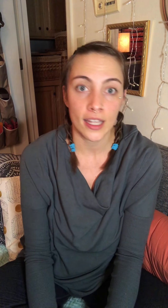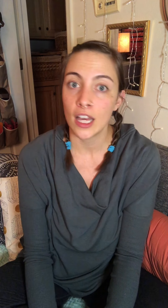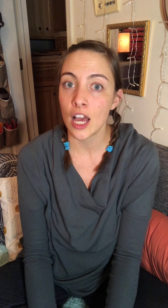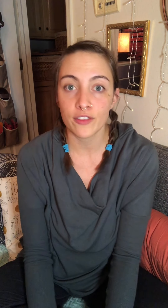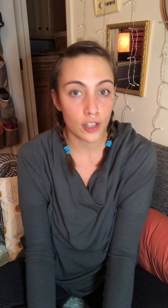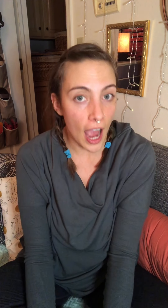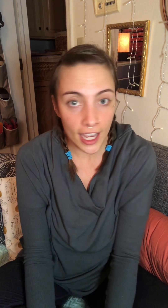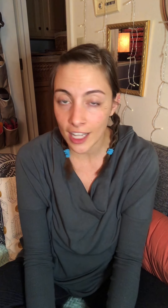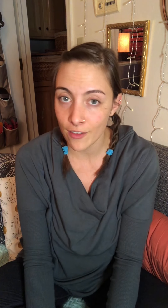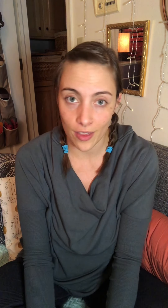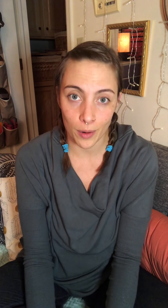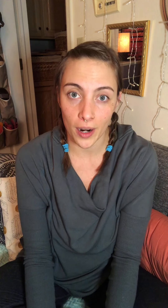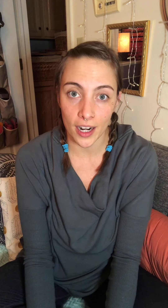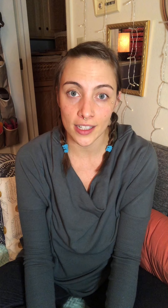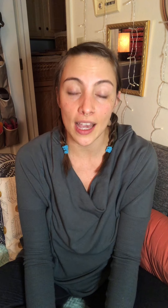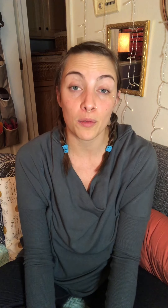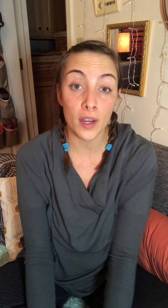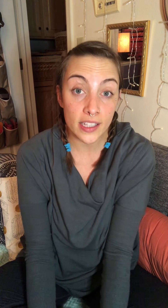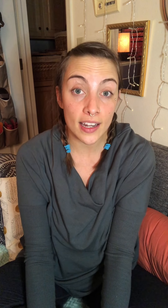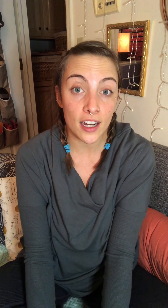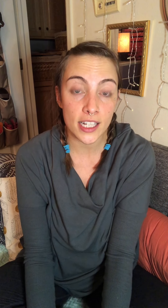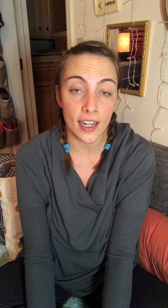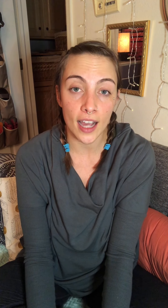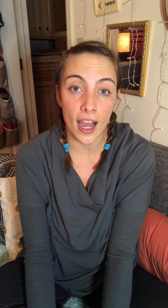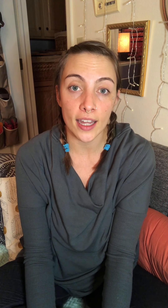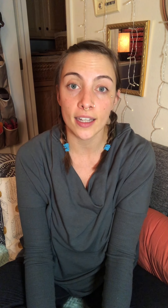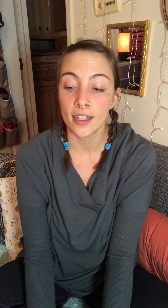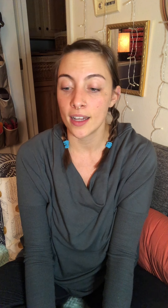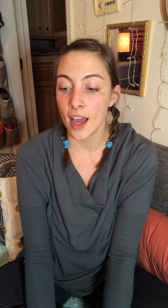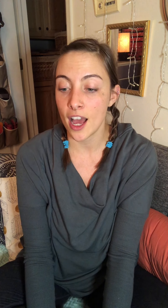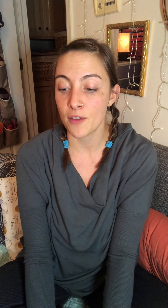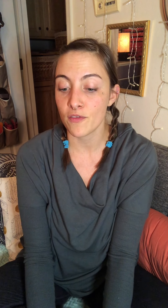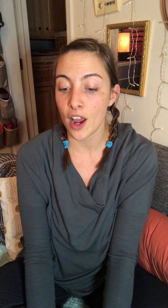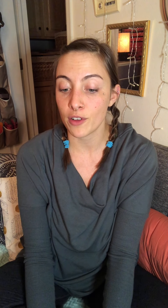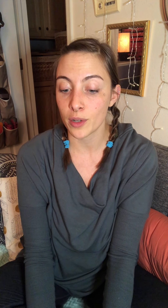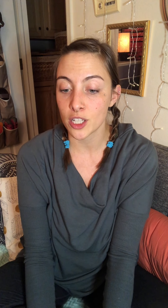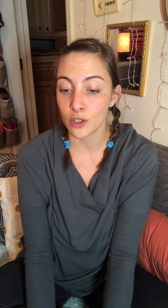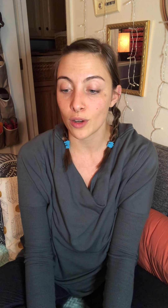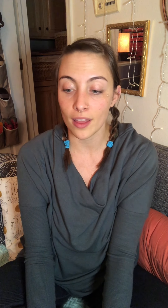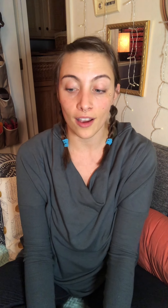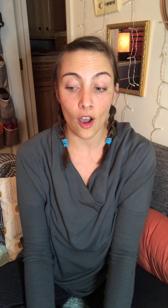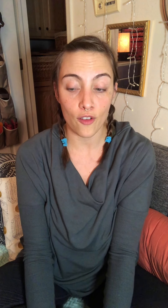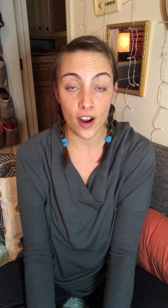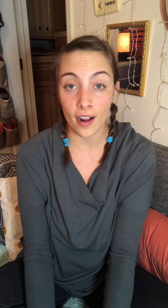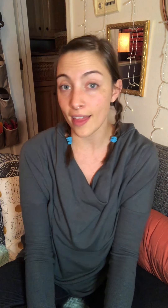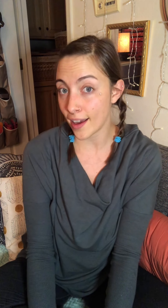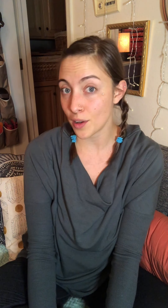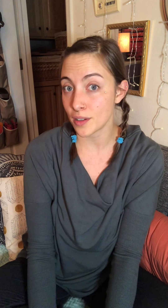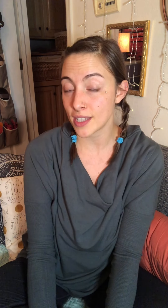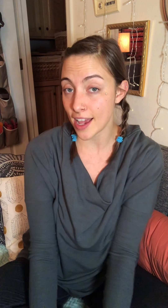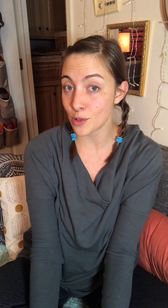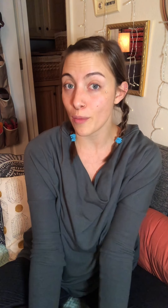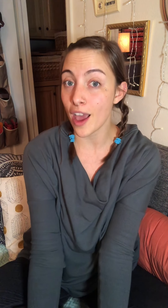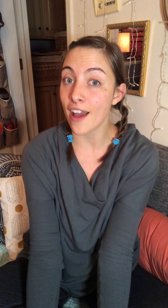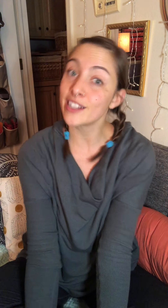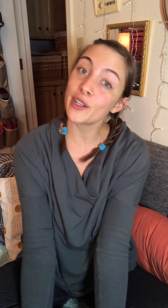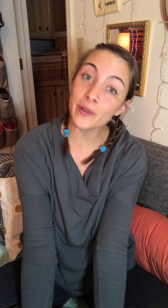a variety of other words. I will send out a study guide for everyone to look over. That test will be on